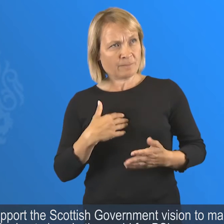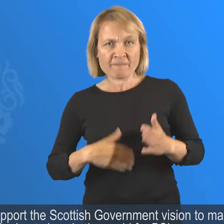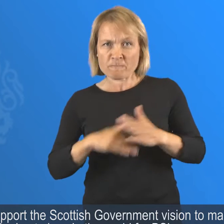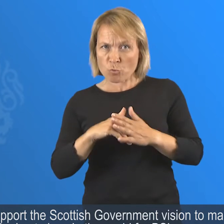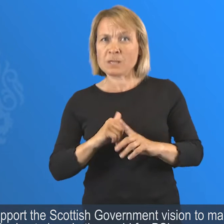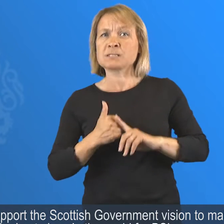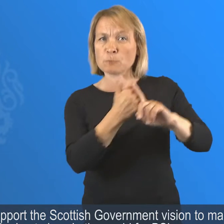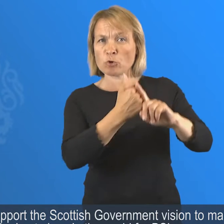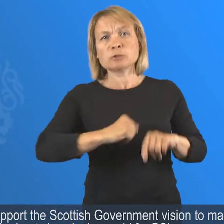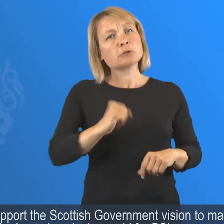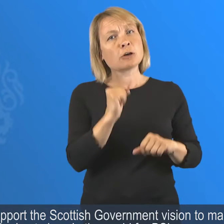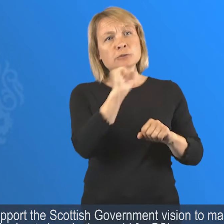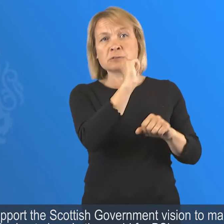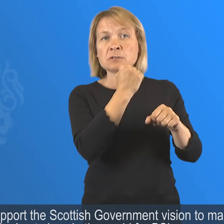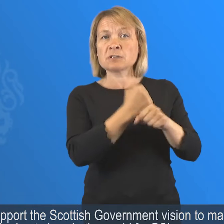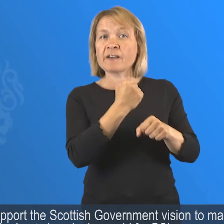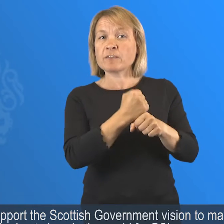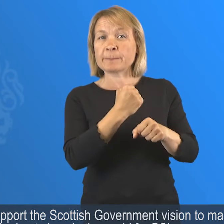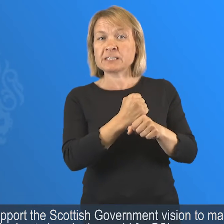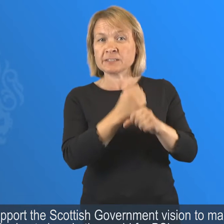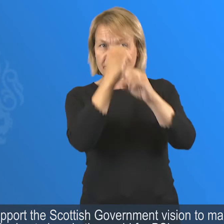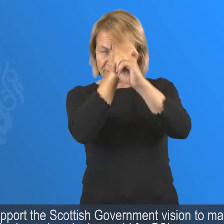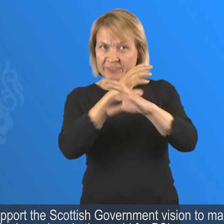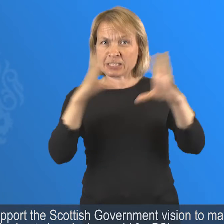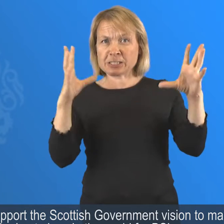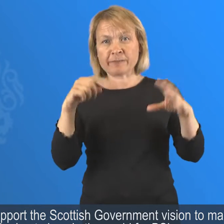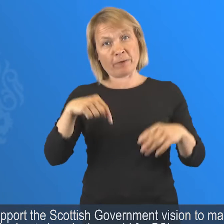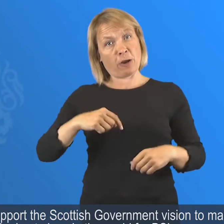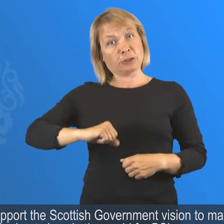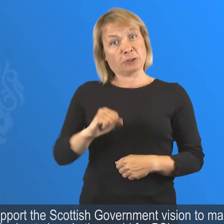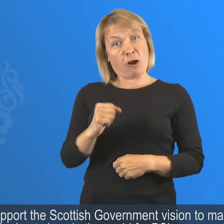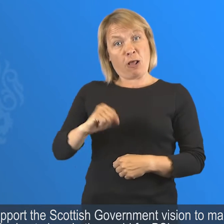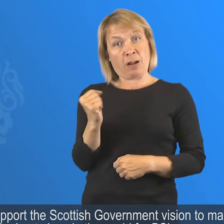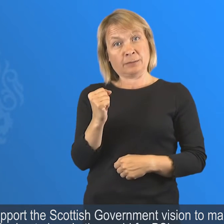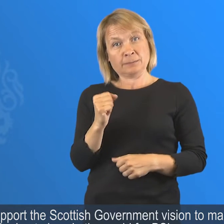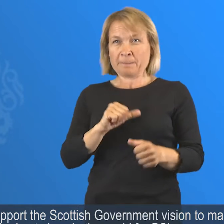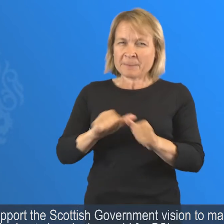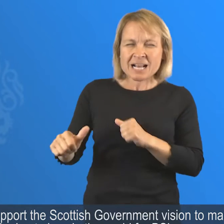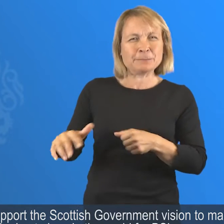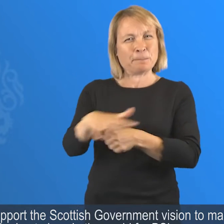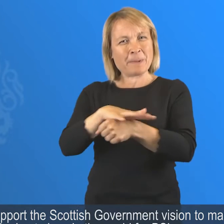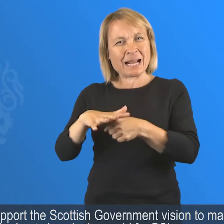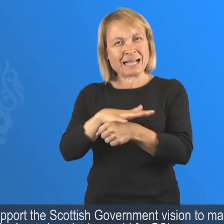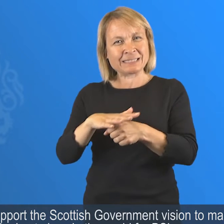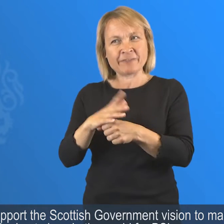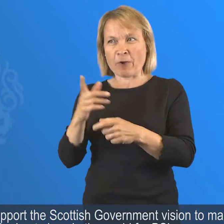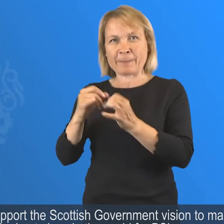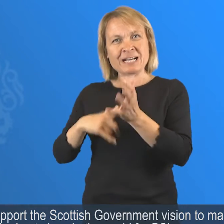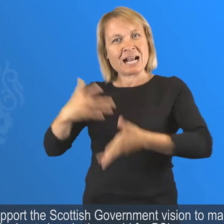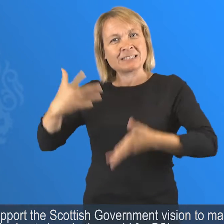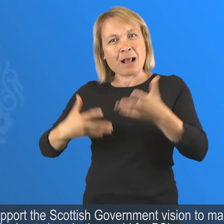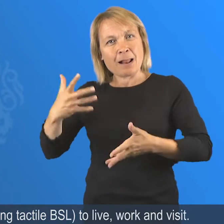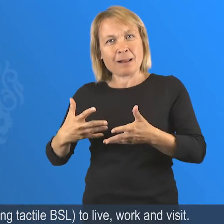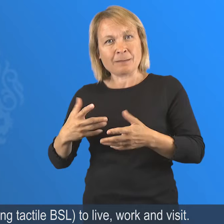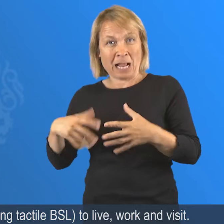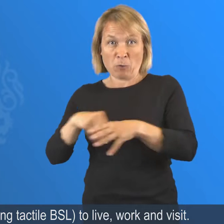Thus, we fully support the Scottish Government vision to make Scotland the best place in the world for BSL users,